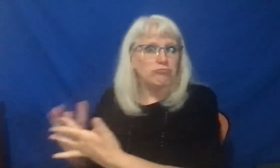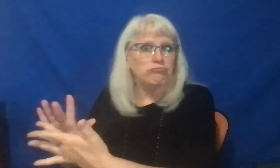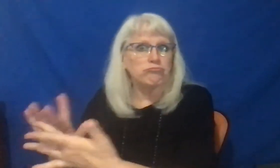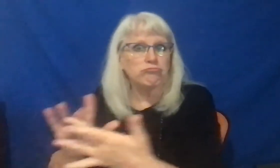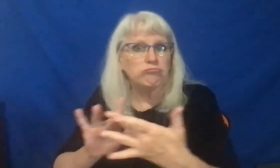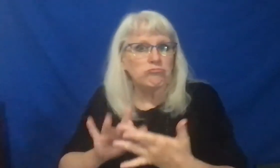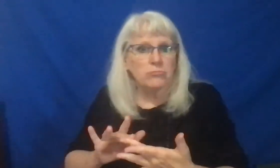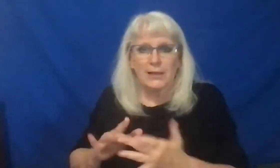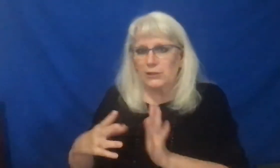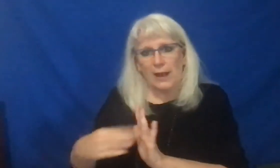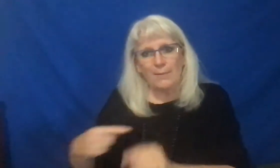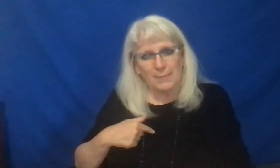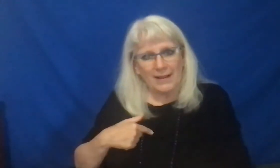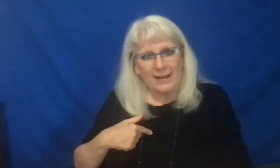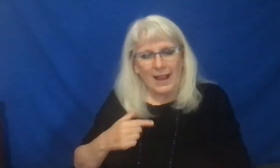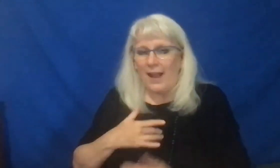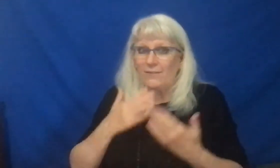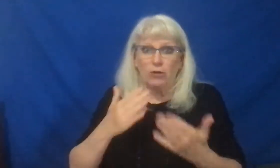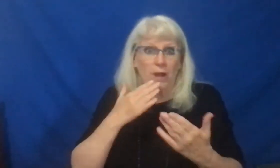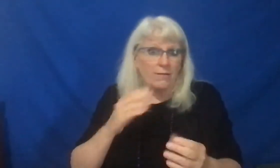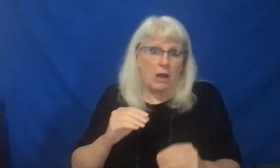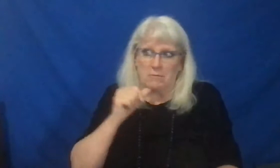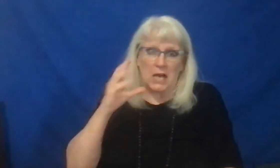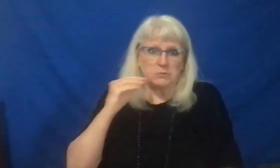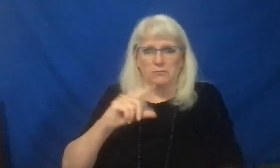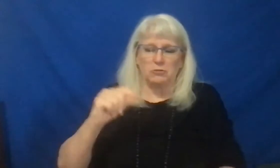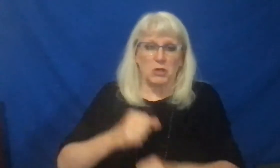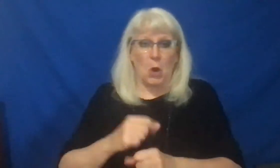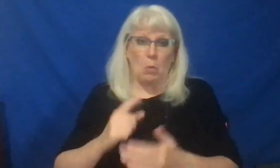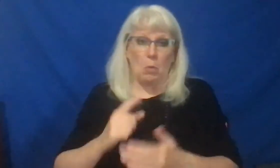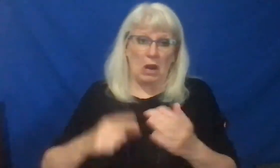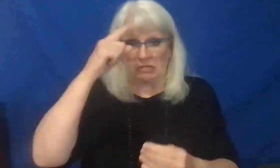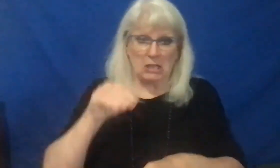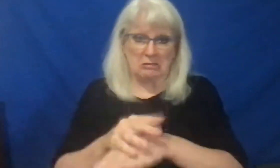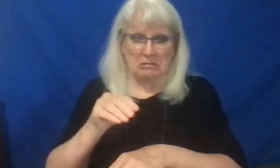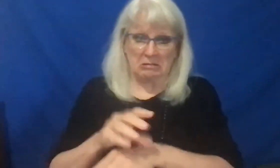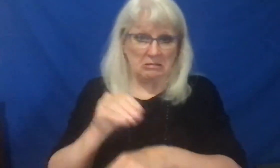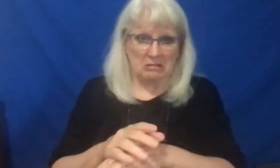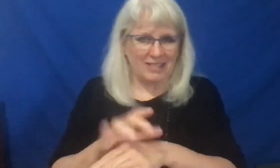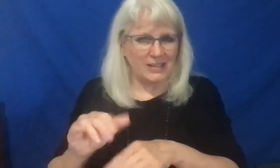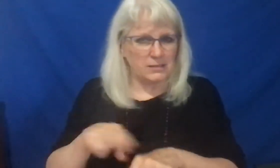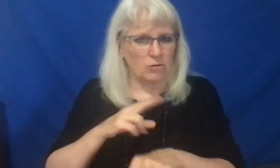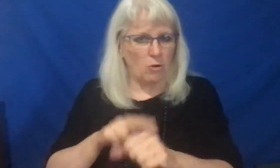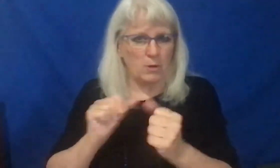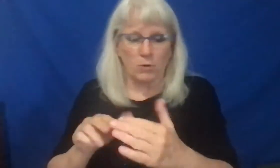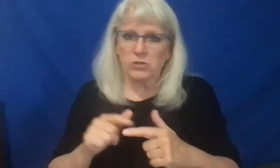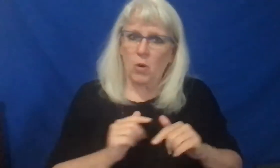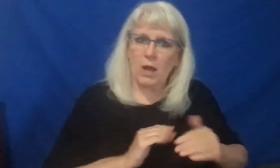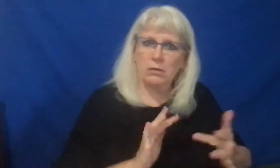grateful actually that I didn't have 20 years of AA experience, that I didn't just kind of go with the normal flow, and I got to,